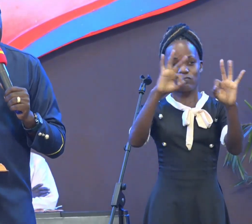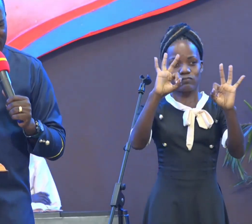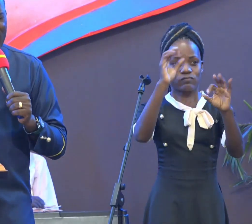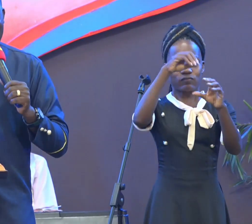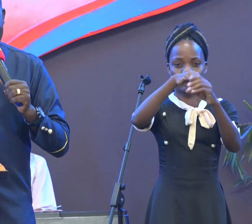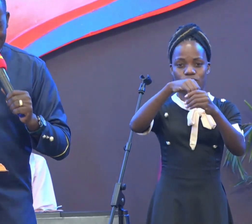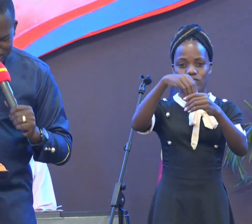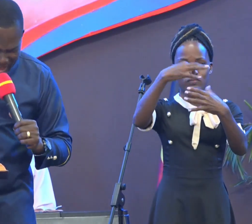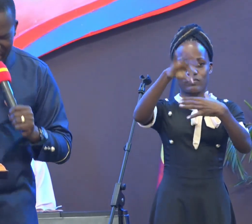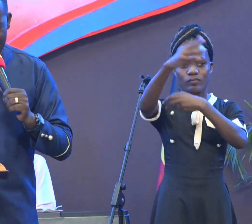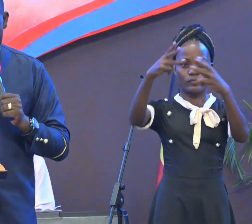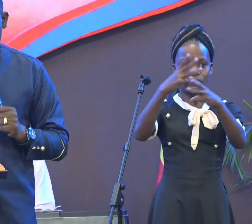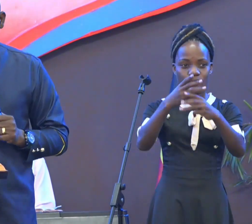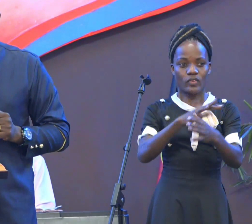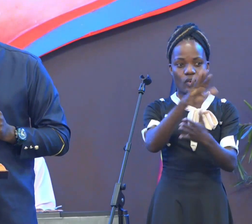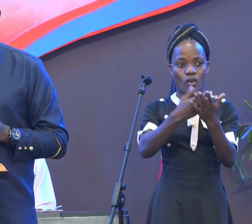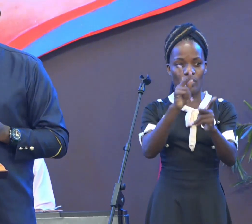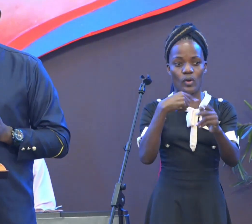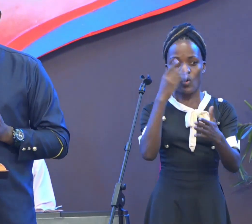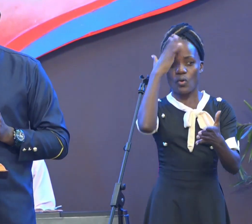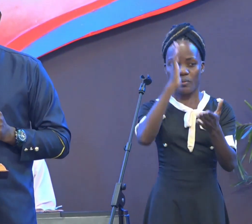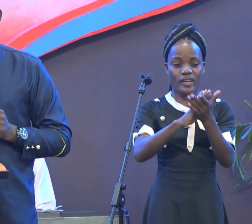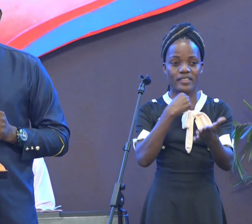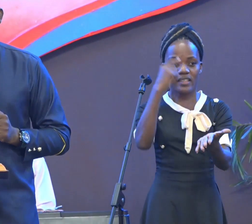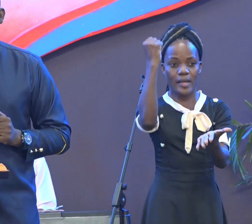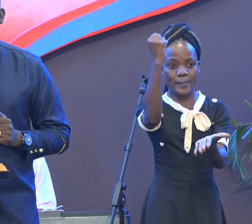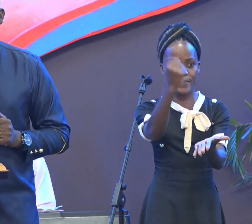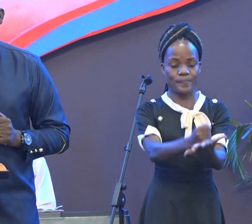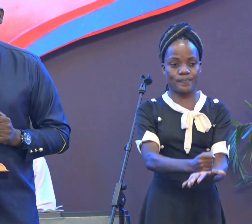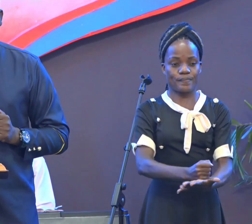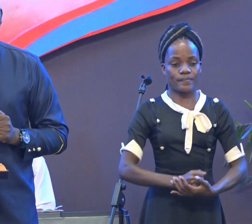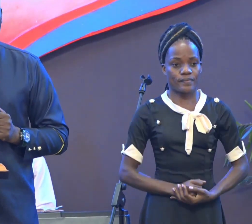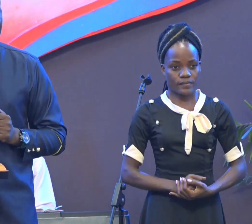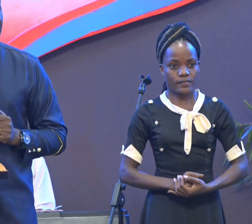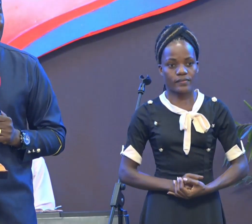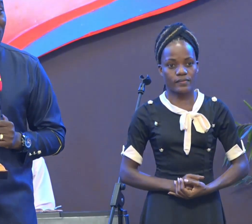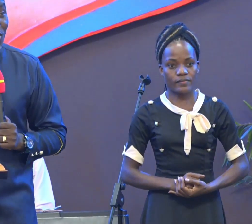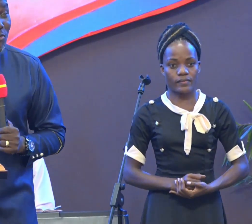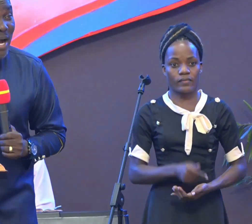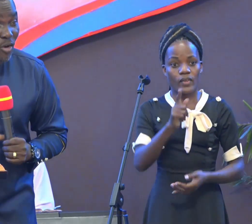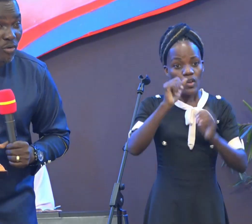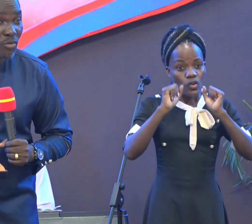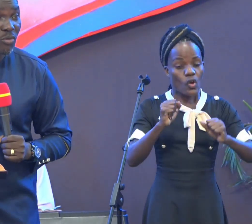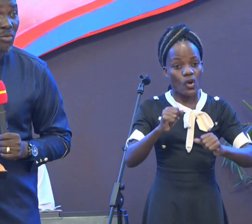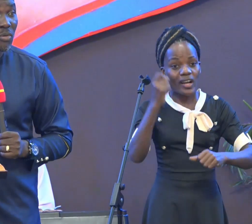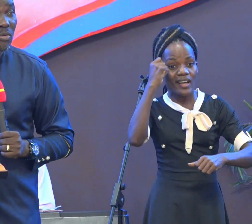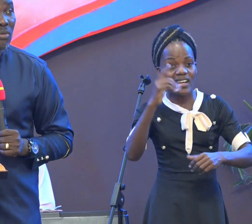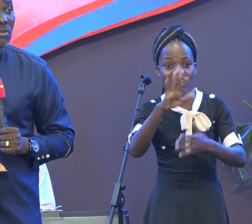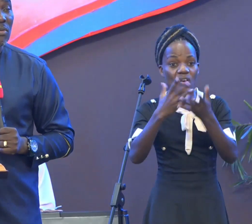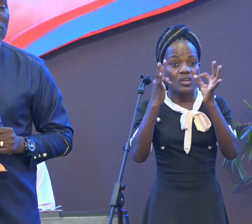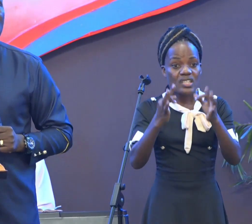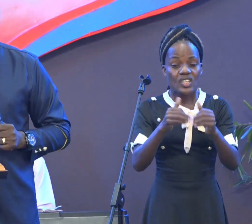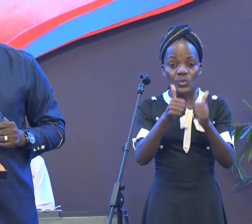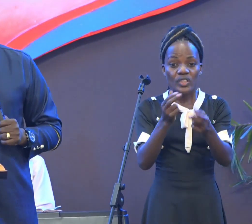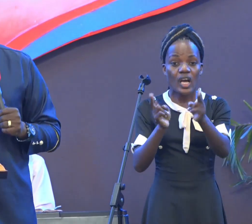gamba, amen. Say amen if you believe it. You can know what is going